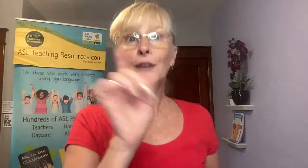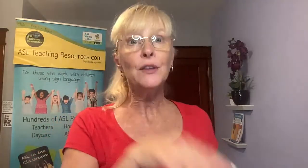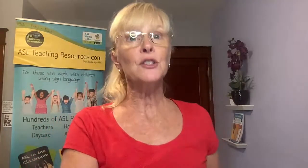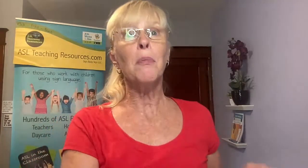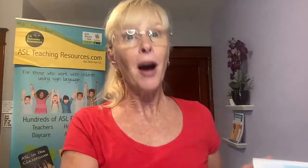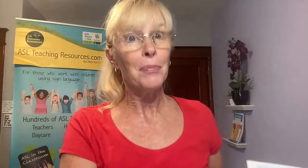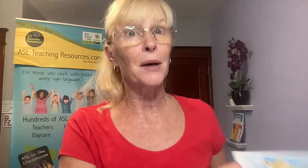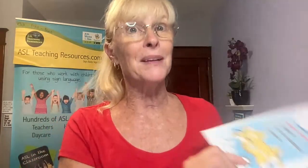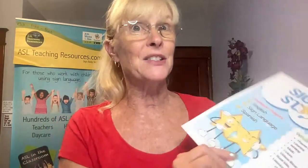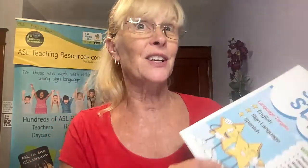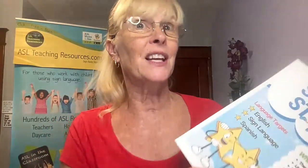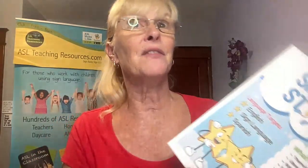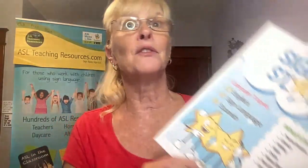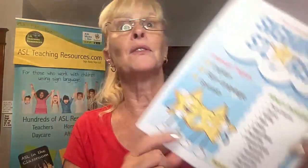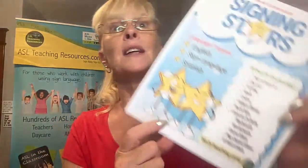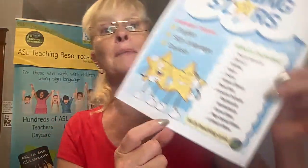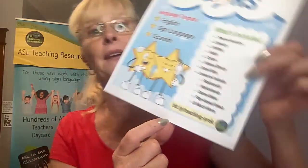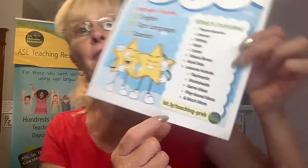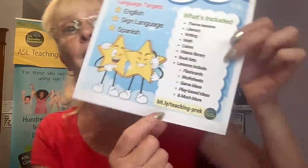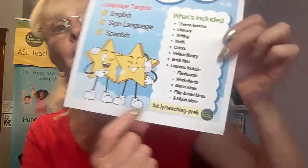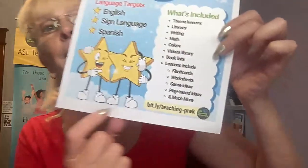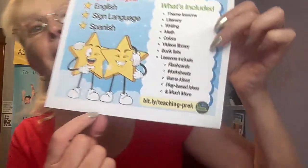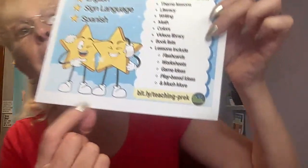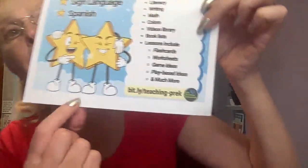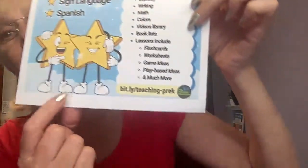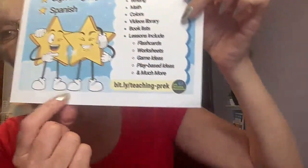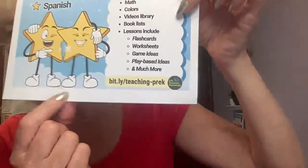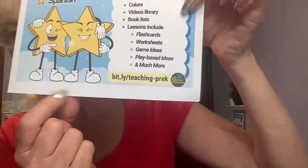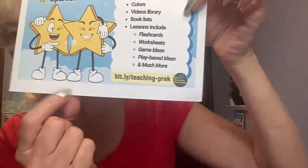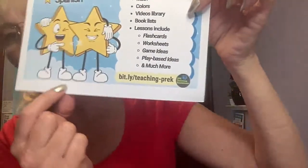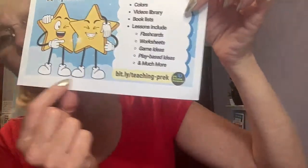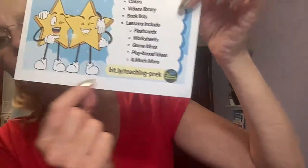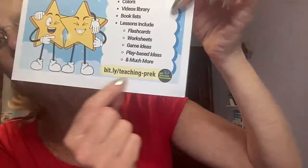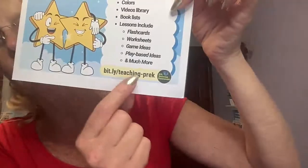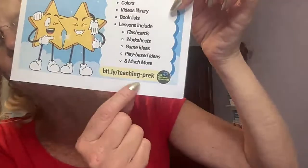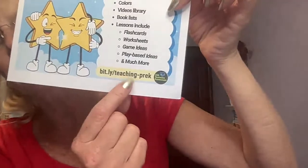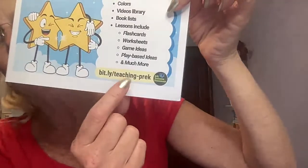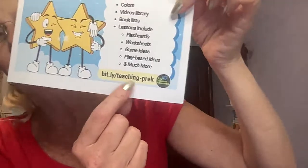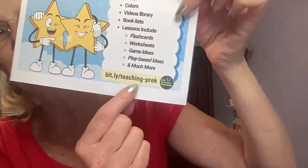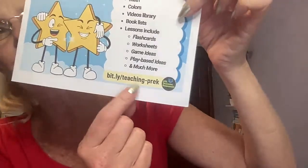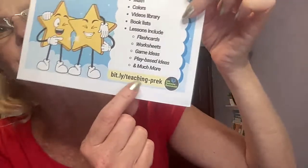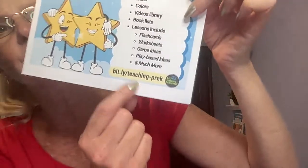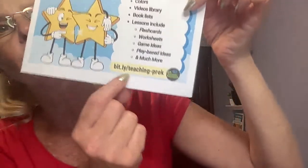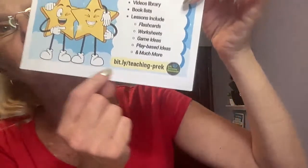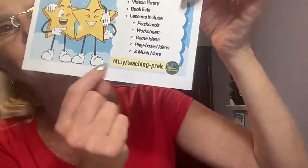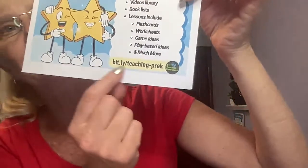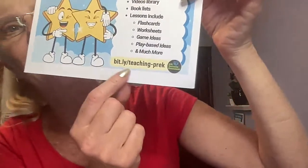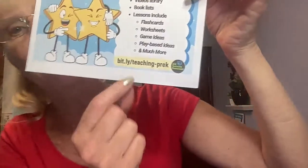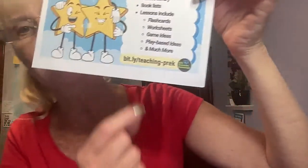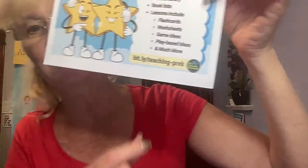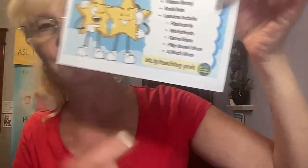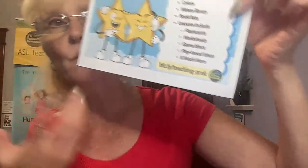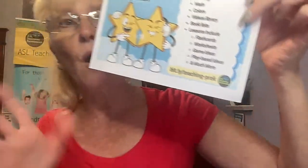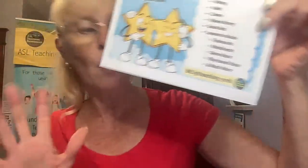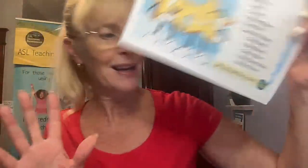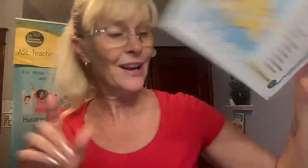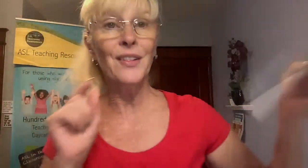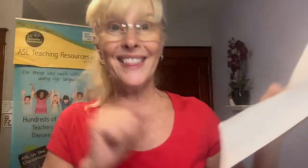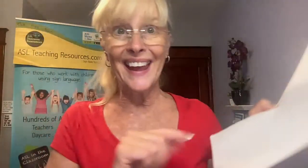there's a pop-up that's going to give you something for free. But this is where you're going to go. Right here to go check it out. And if you already are